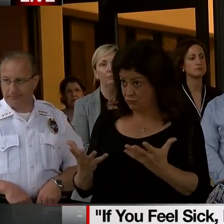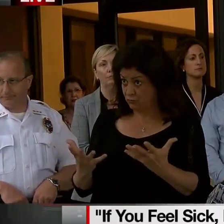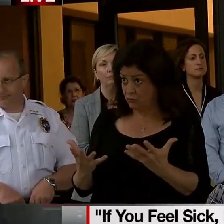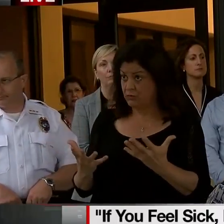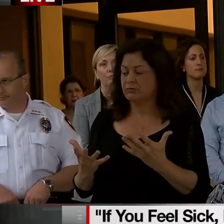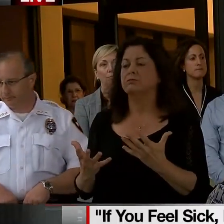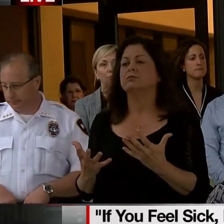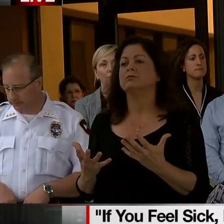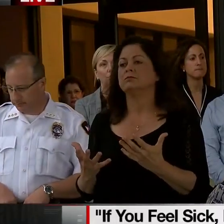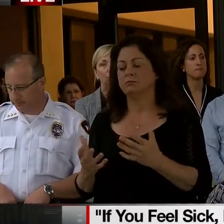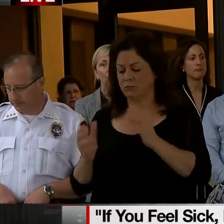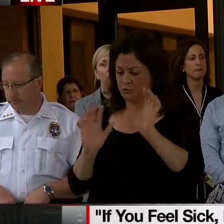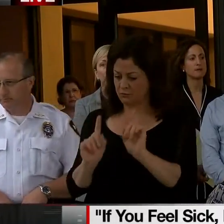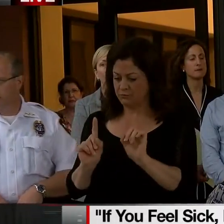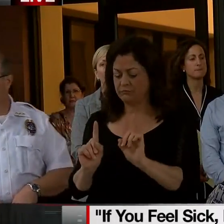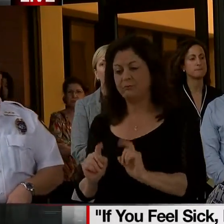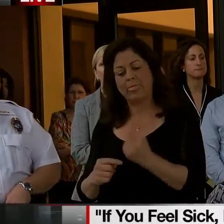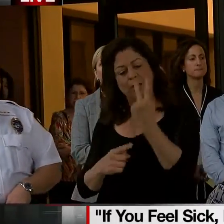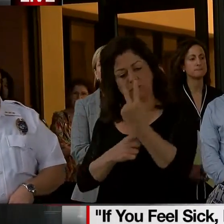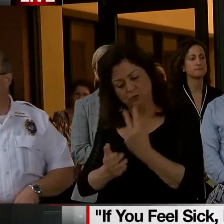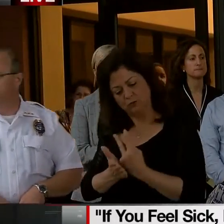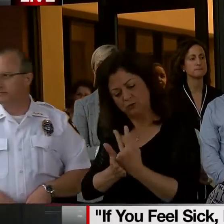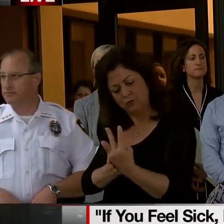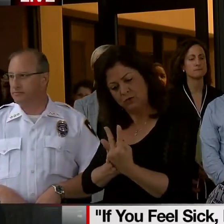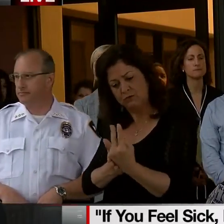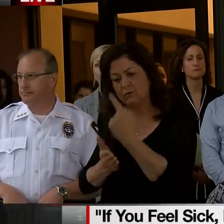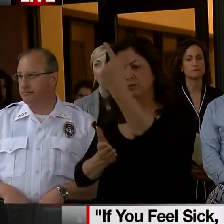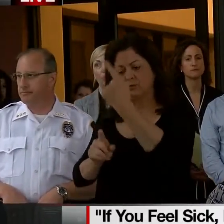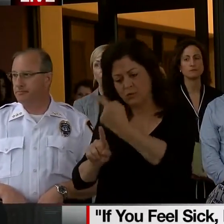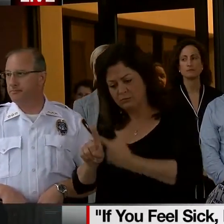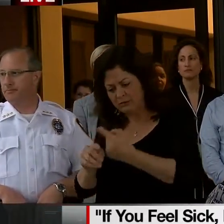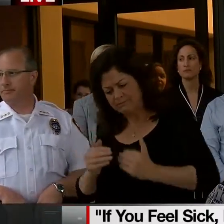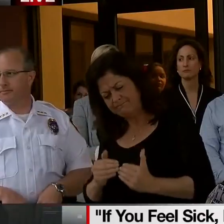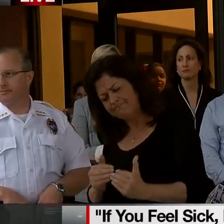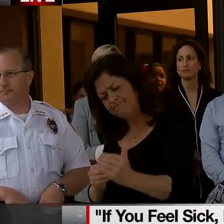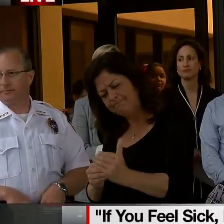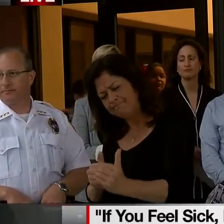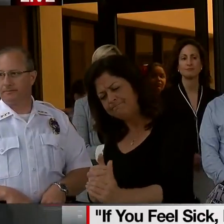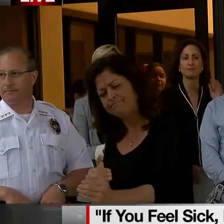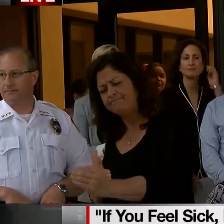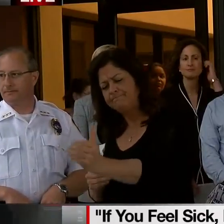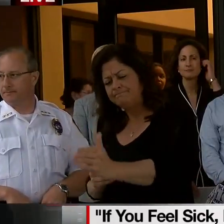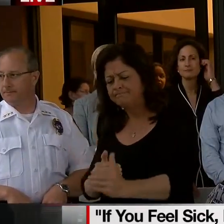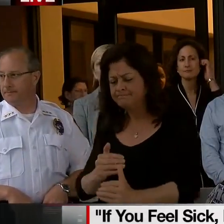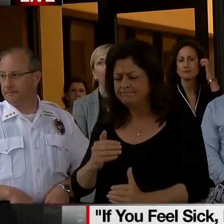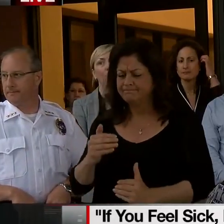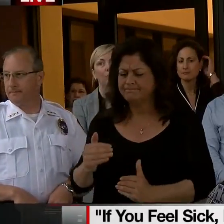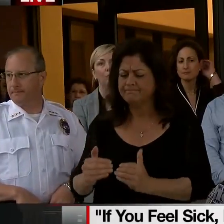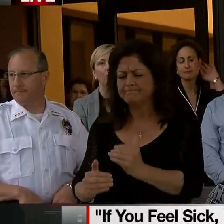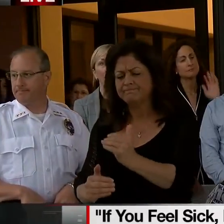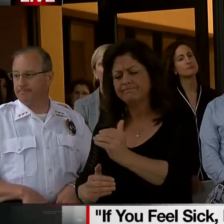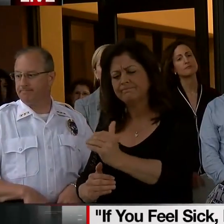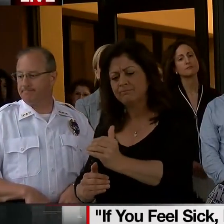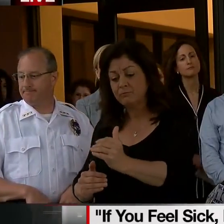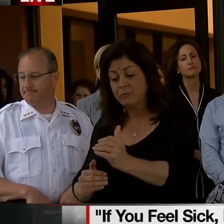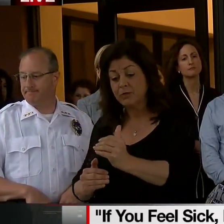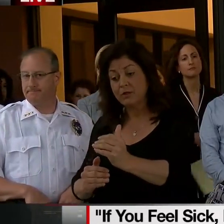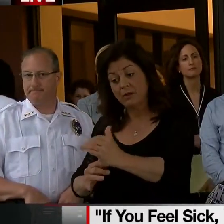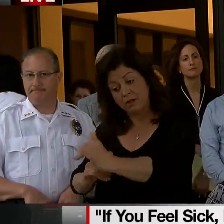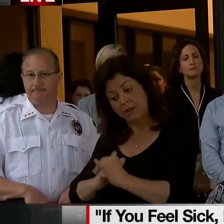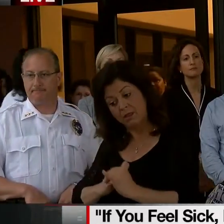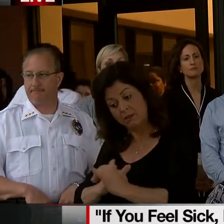time frames, 2 weeks to a month, where possible. At the same time, we are prepared to fight this battle